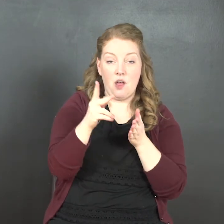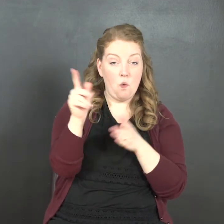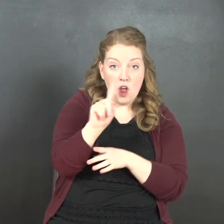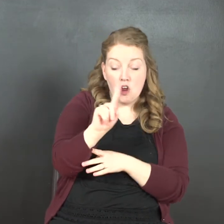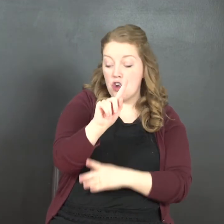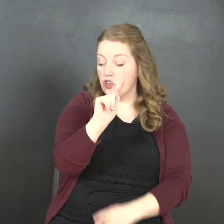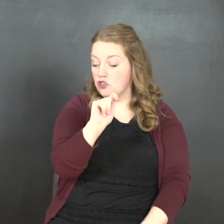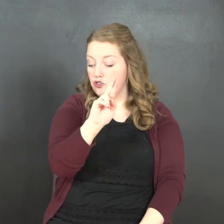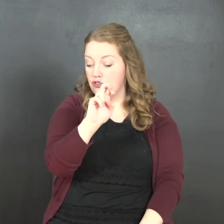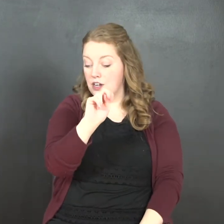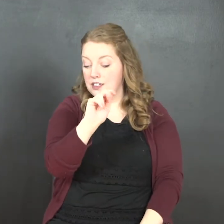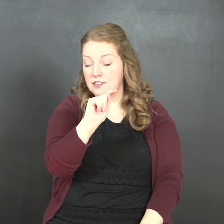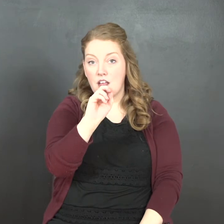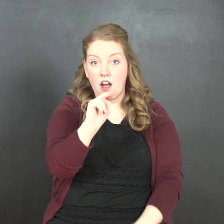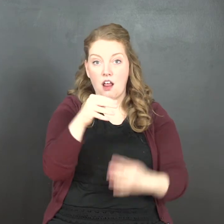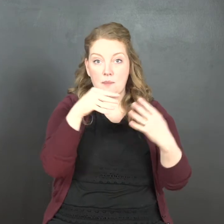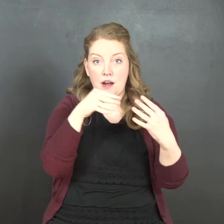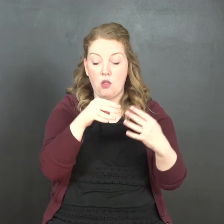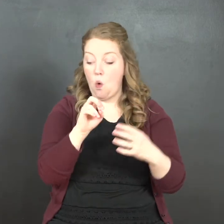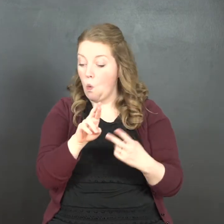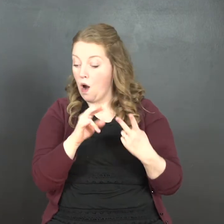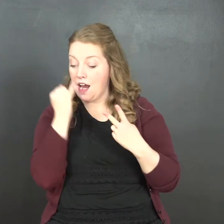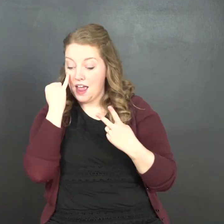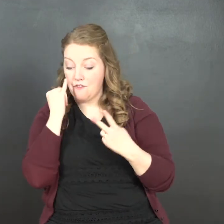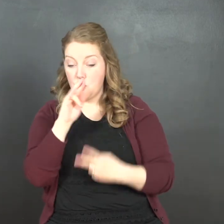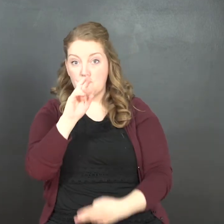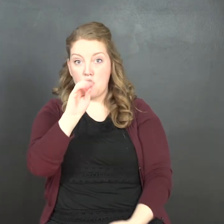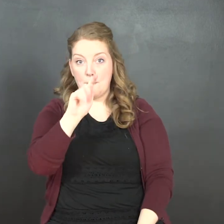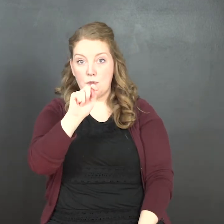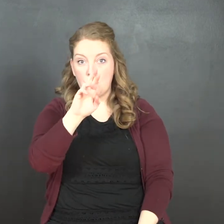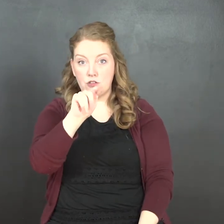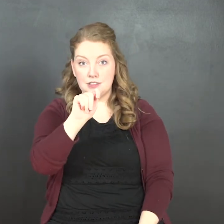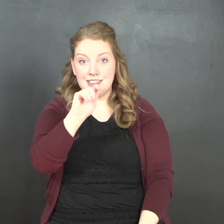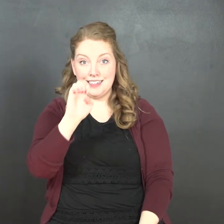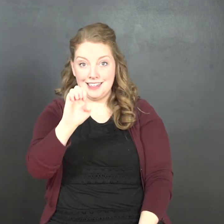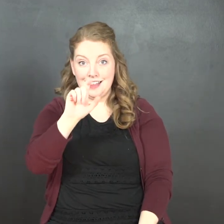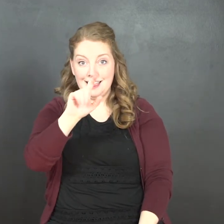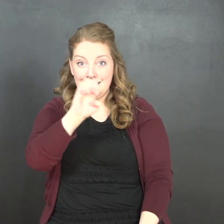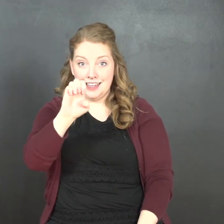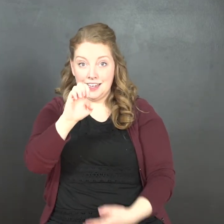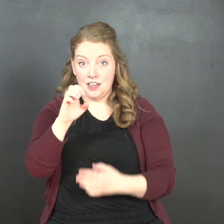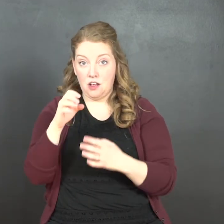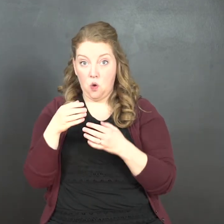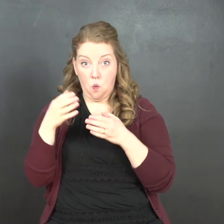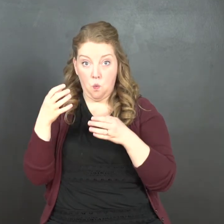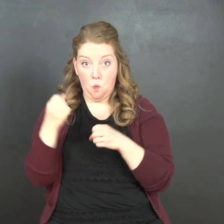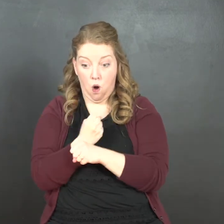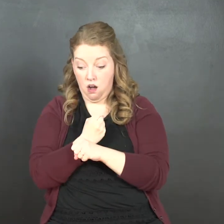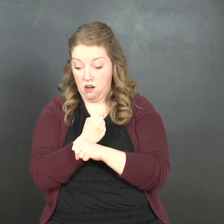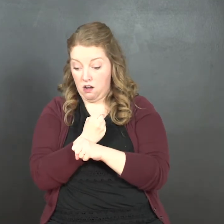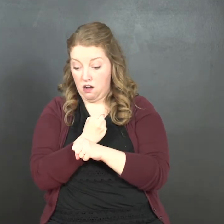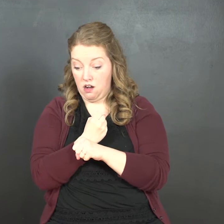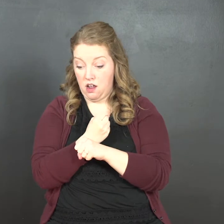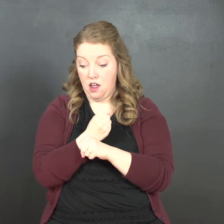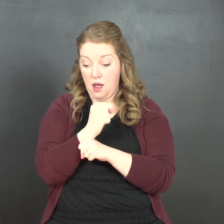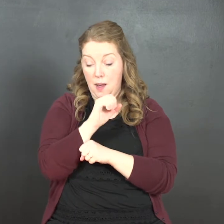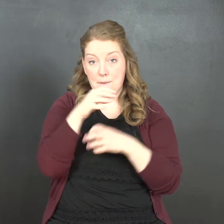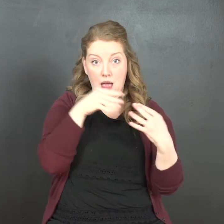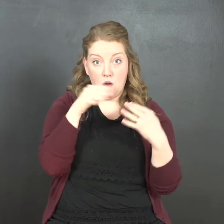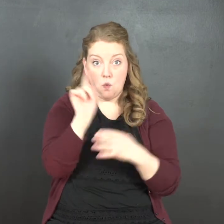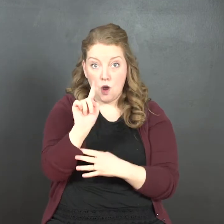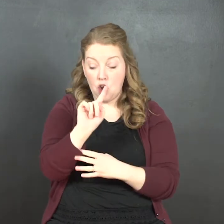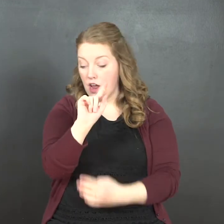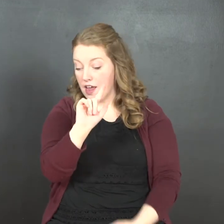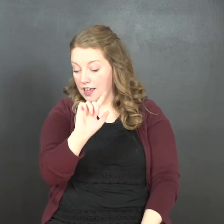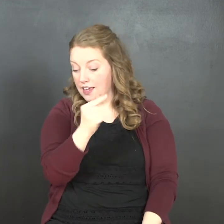would be had Robert E. Lee won the Battle of Gettysburg. Or if Lincoln had not gone to Ford's Theater. Or if Lee